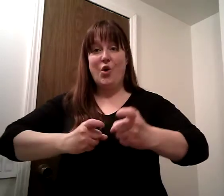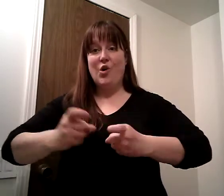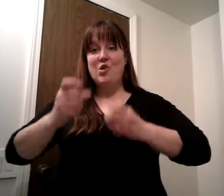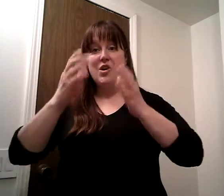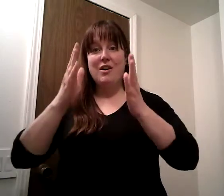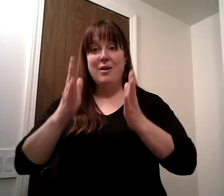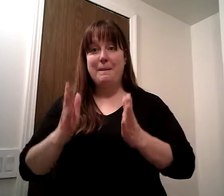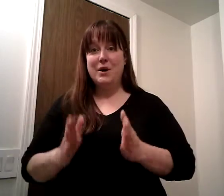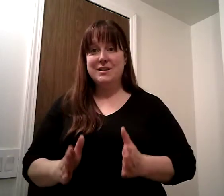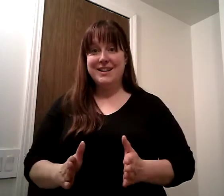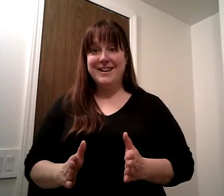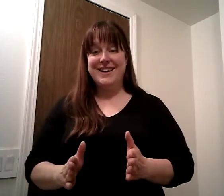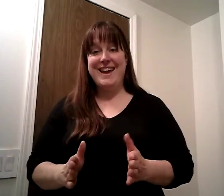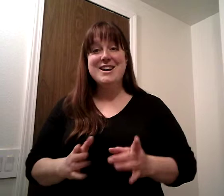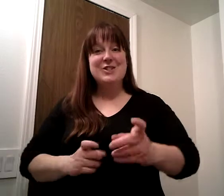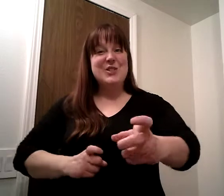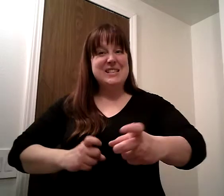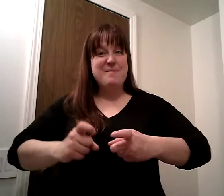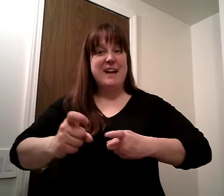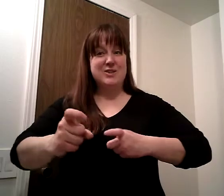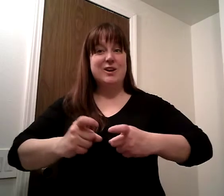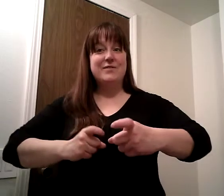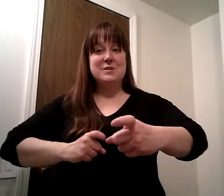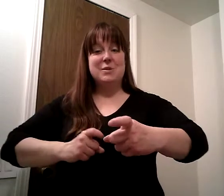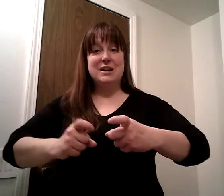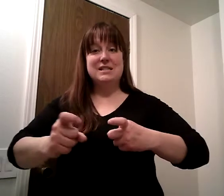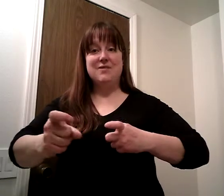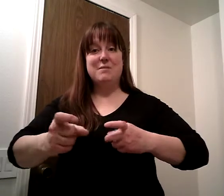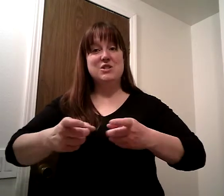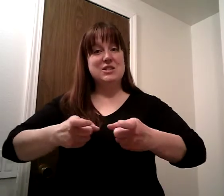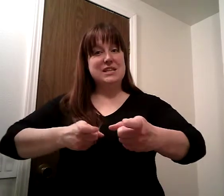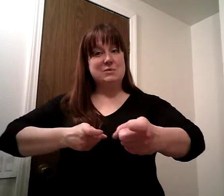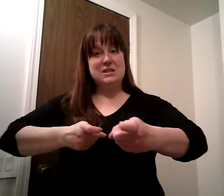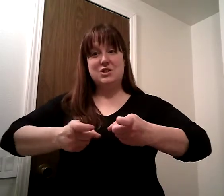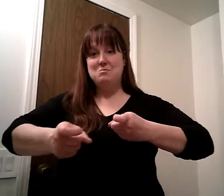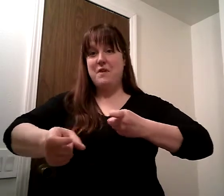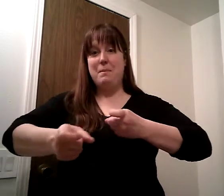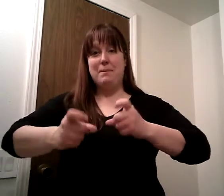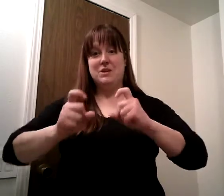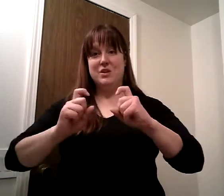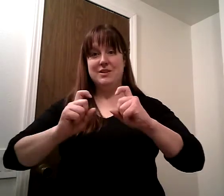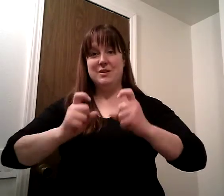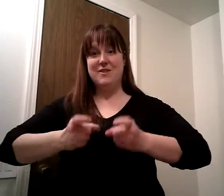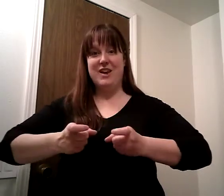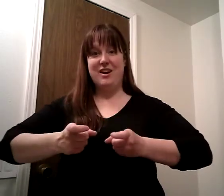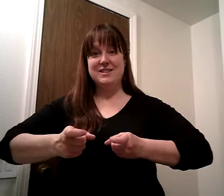Control person. Okay? So this is Master. This is what we're going to sign for Master. It's like someone's moving puppet strings with their fingers.